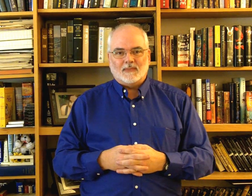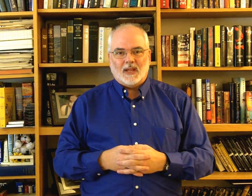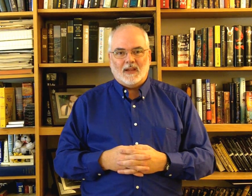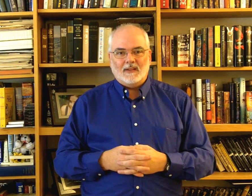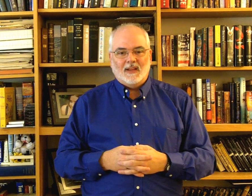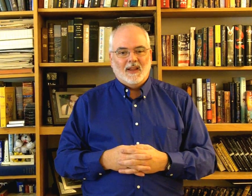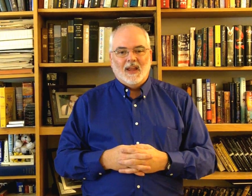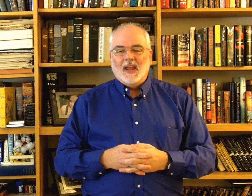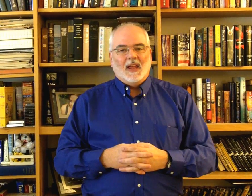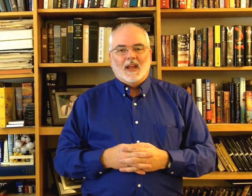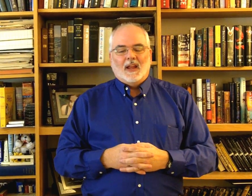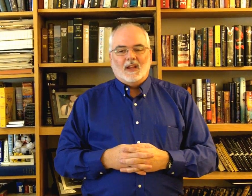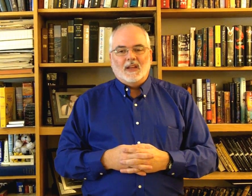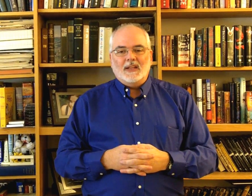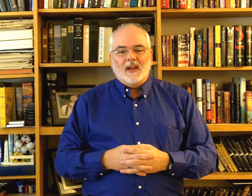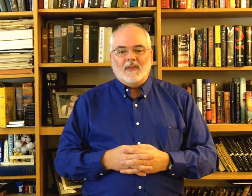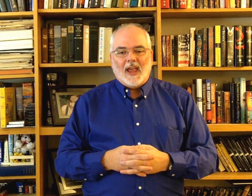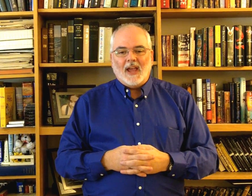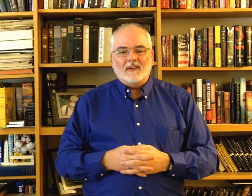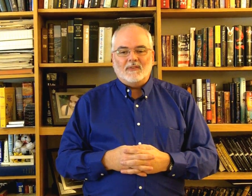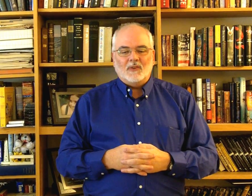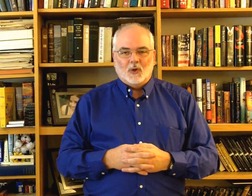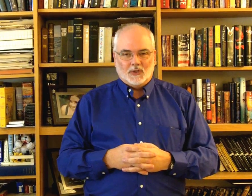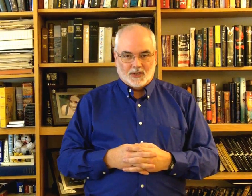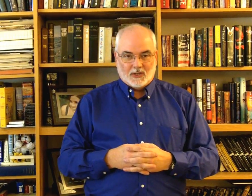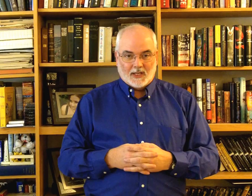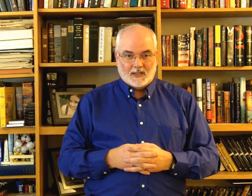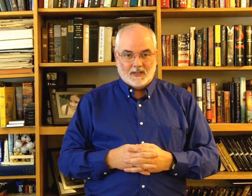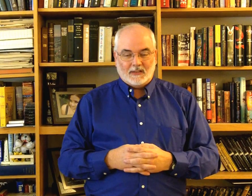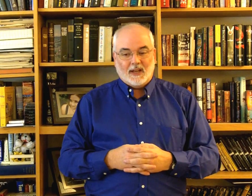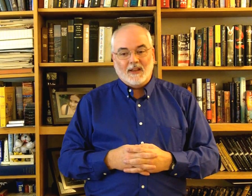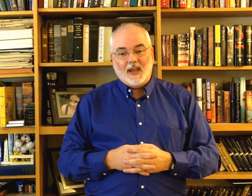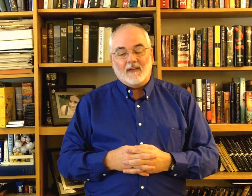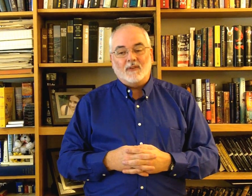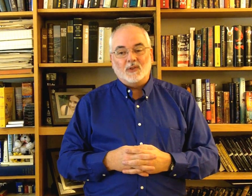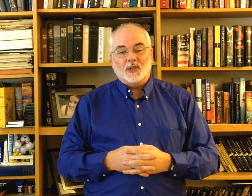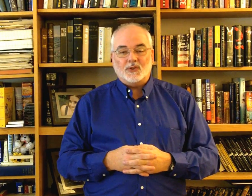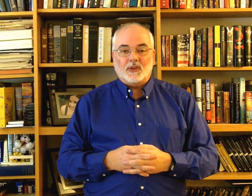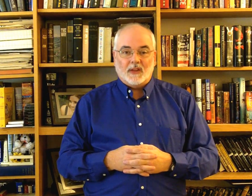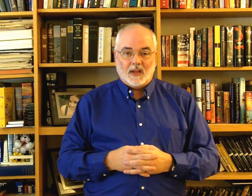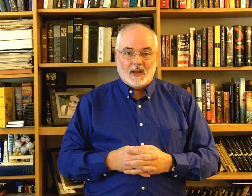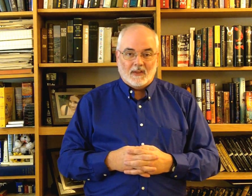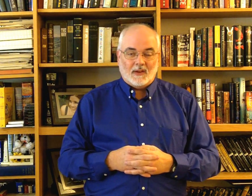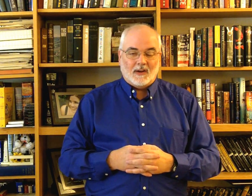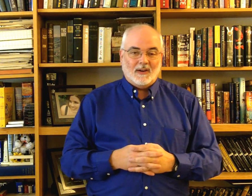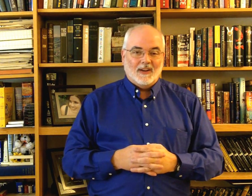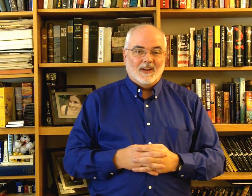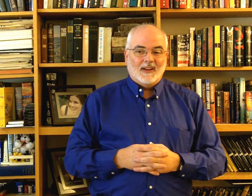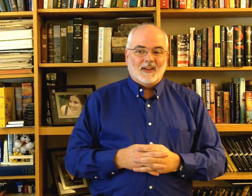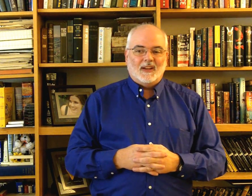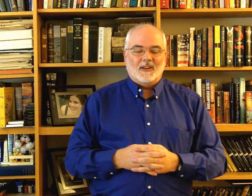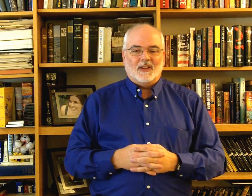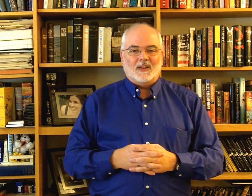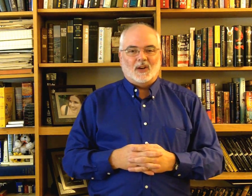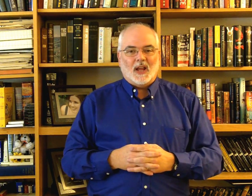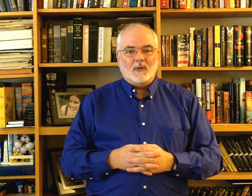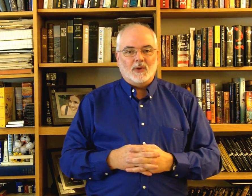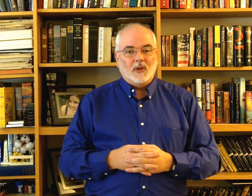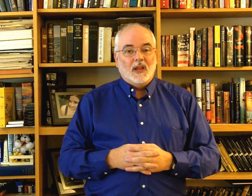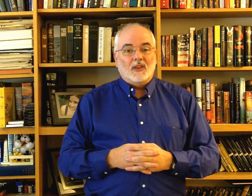Okay? The deaf have no such laziness, and they have no such thing in their language. There